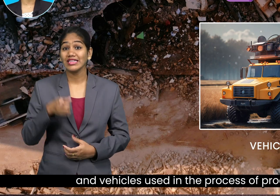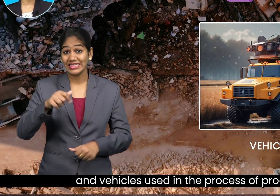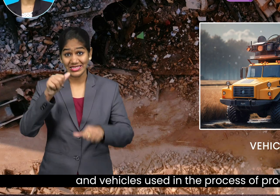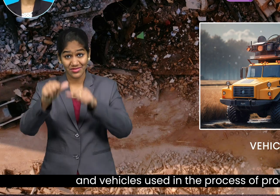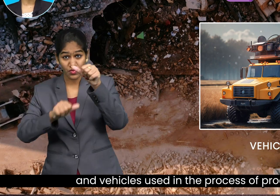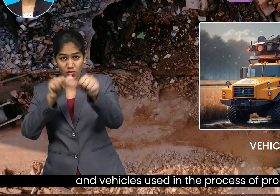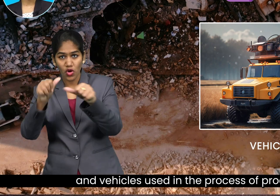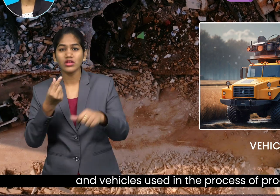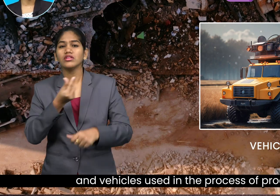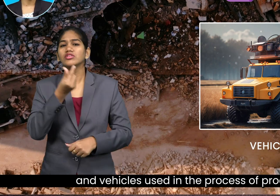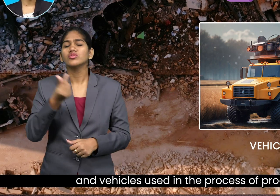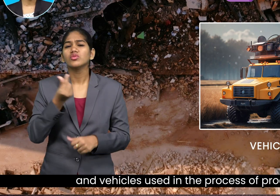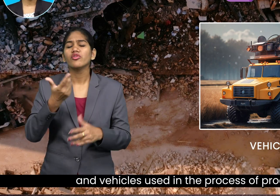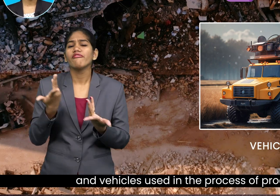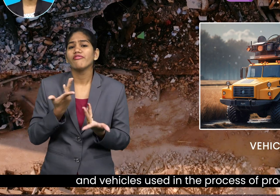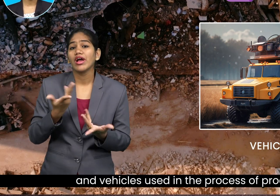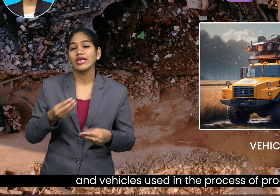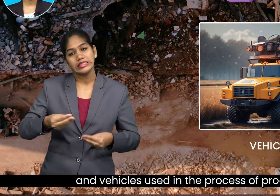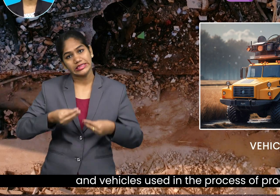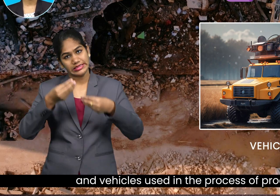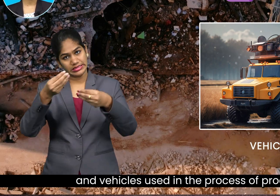used in the process of production.